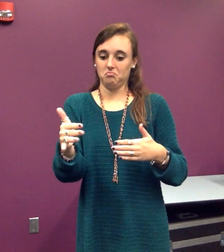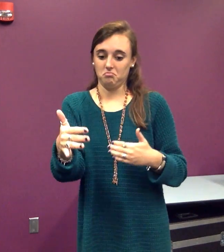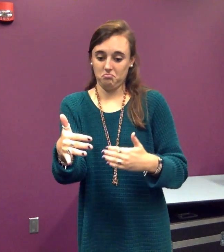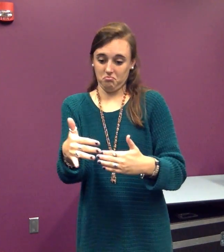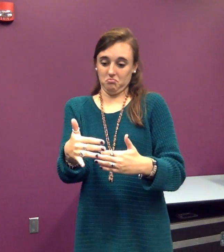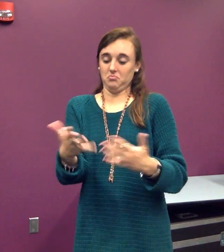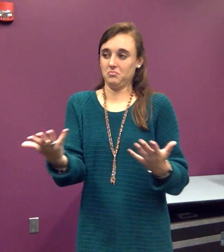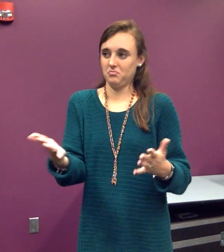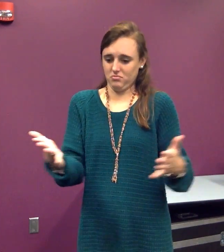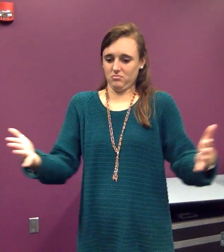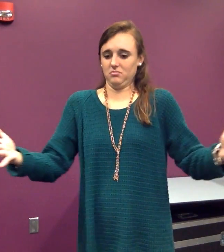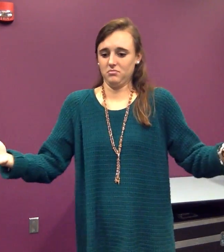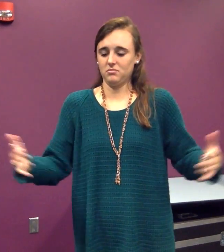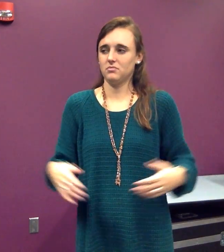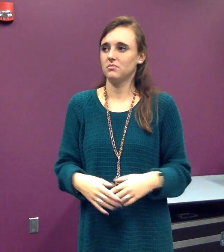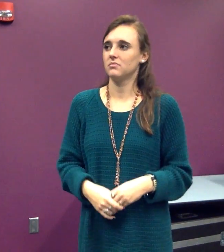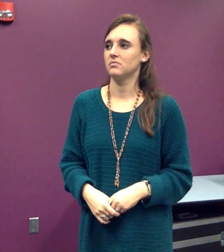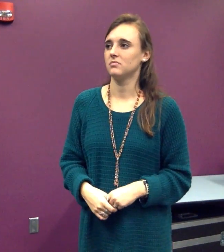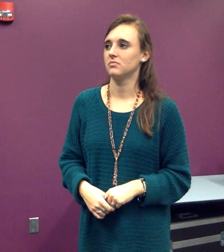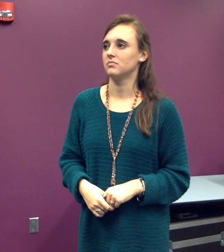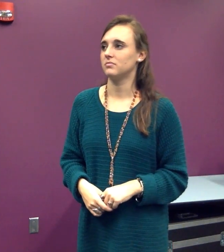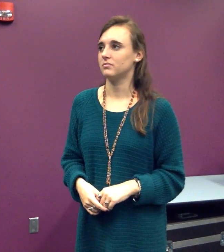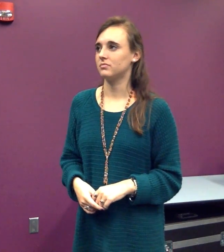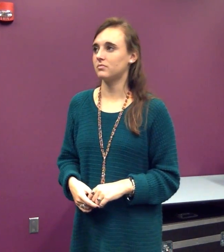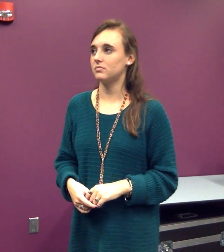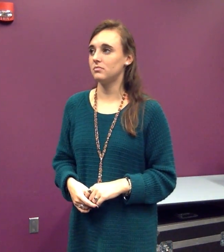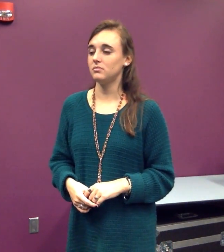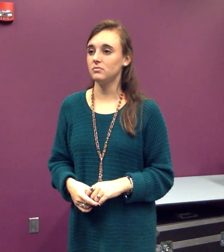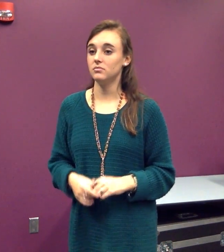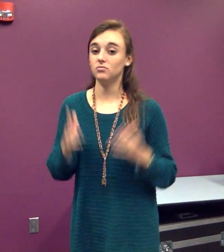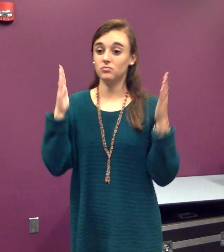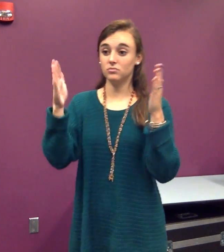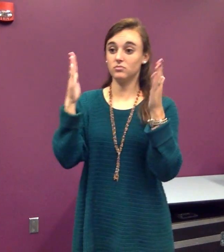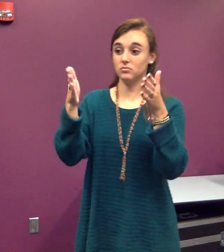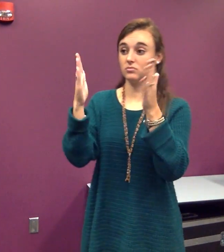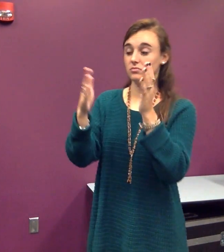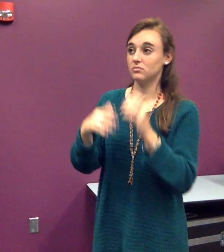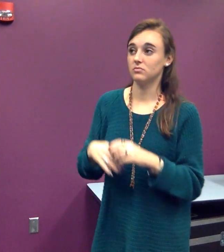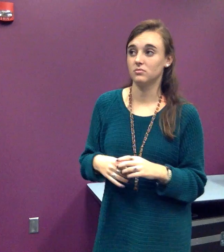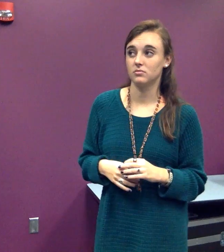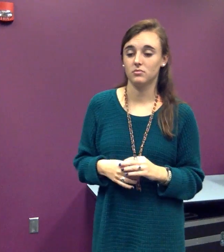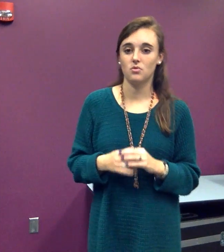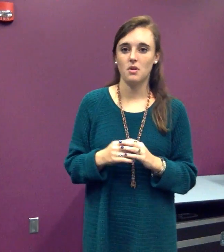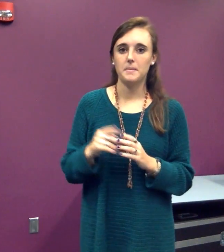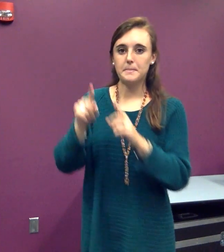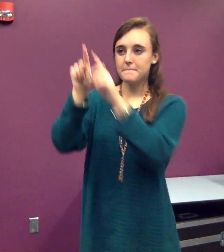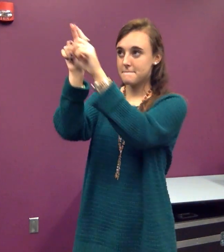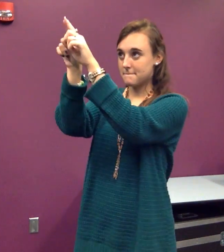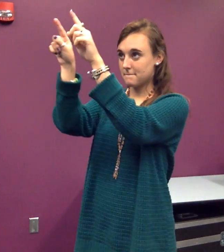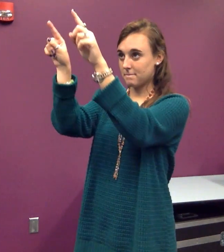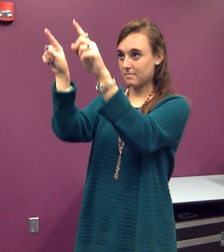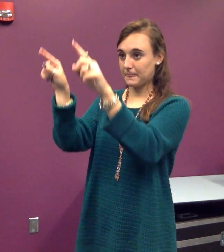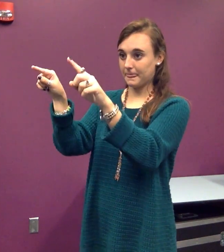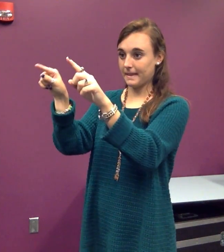Okay, so attention. Everybody, let's start with this one right up here, above eye level.